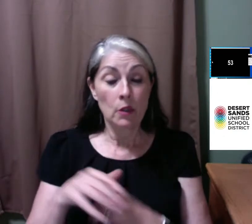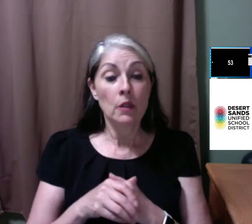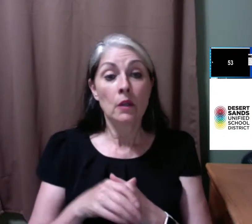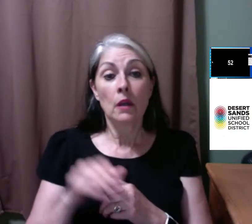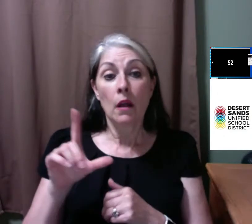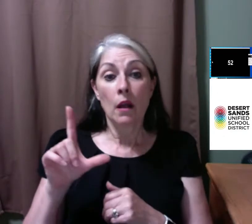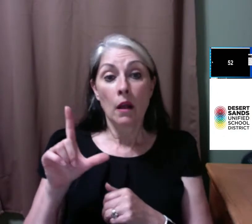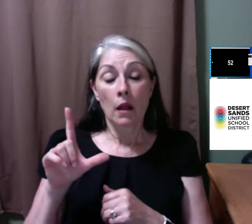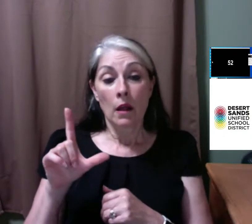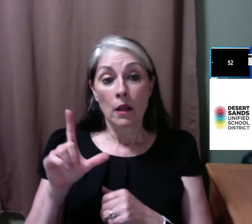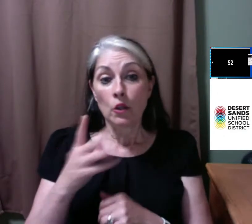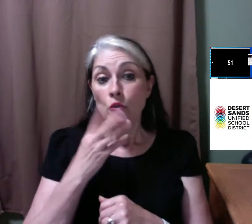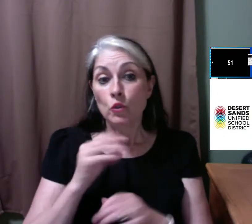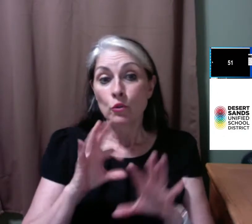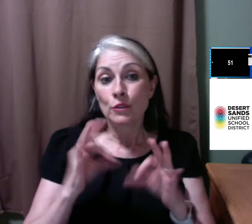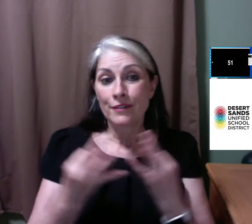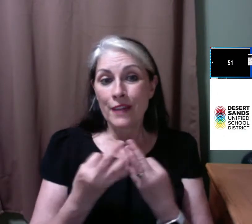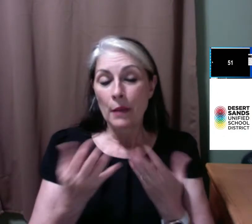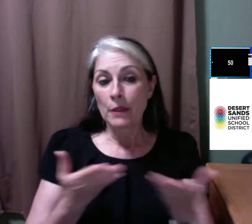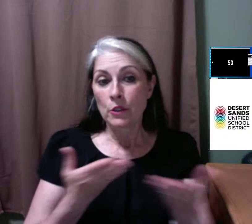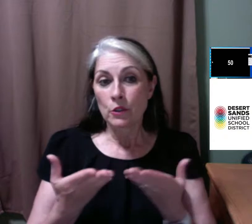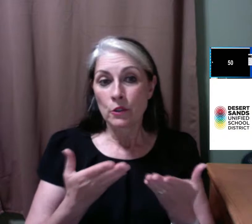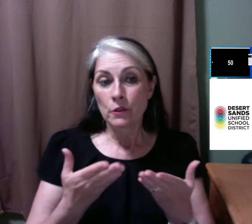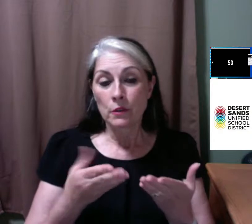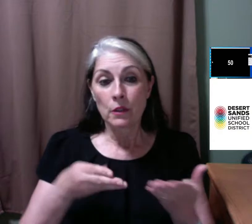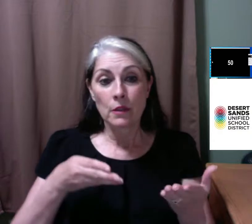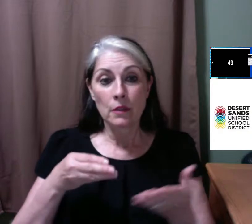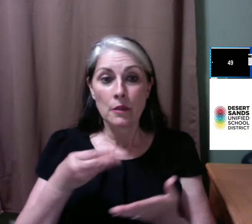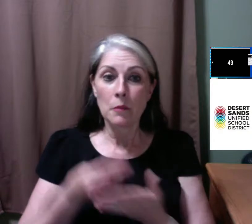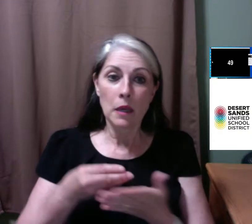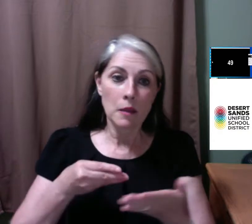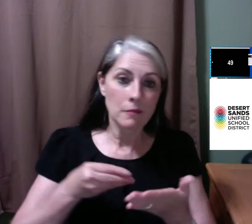Services, and it would all be internal, bringing back reimbursements to the district.